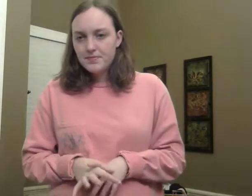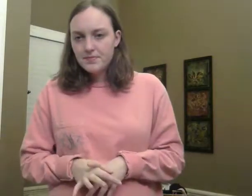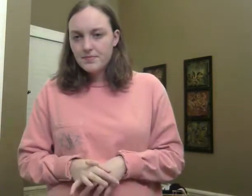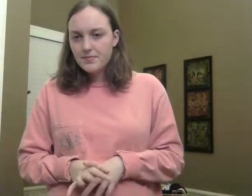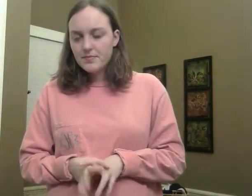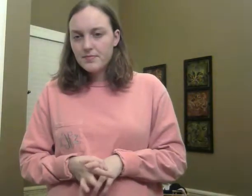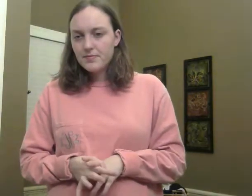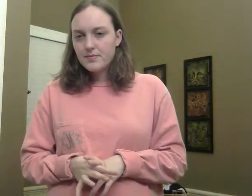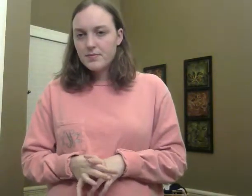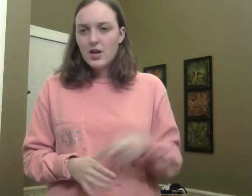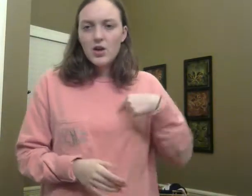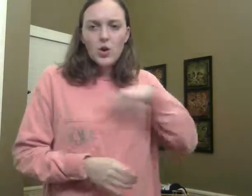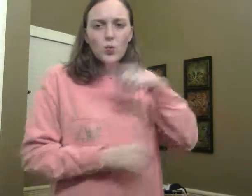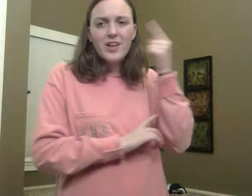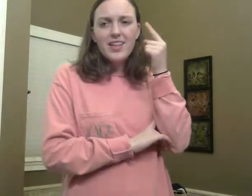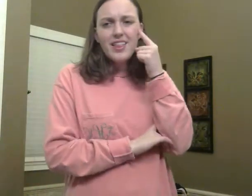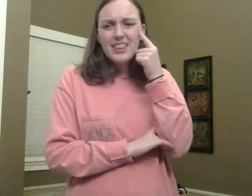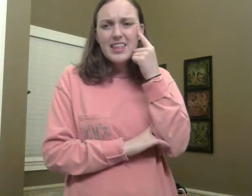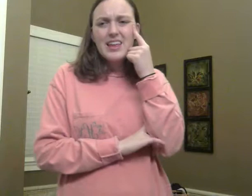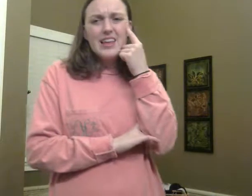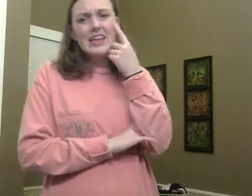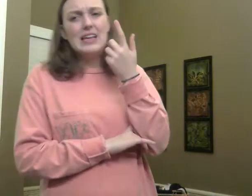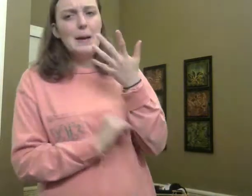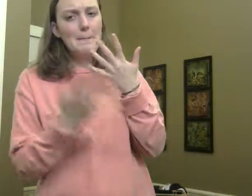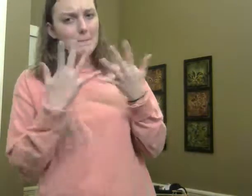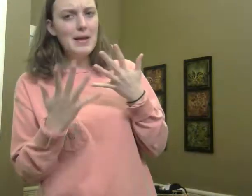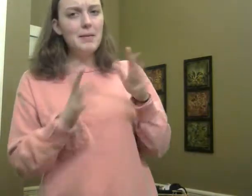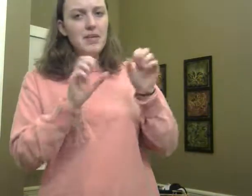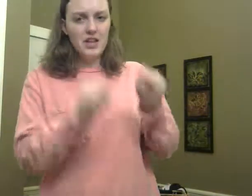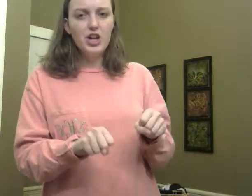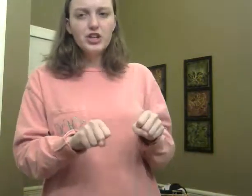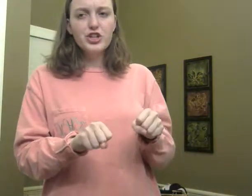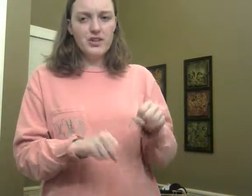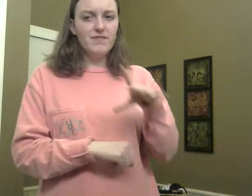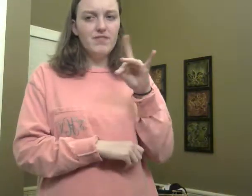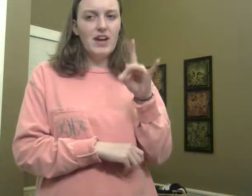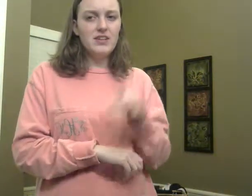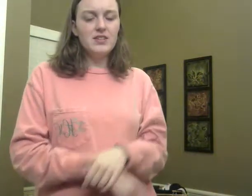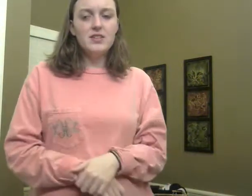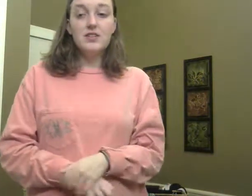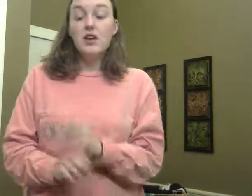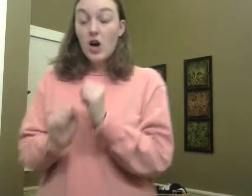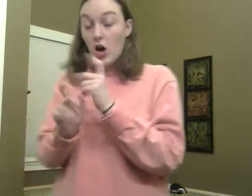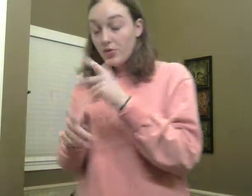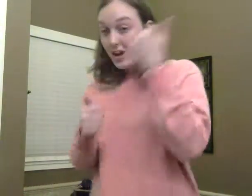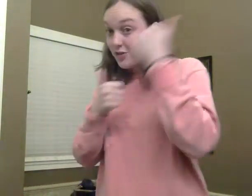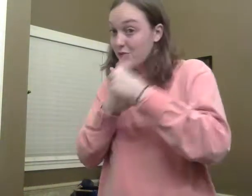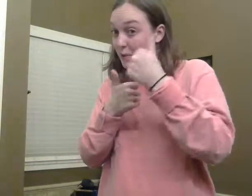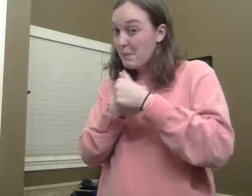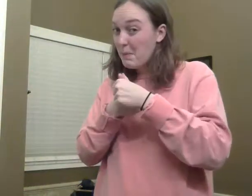We think that you possibly could find it. Okay, but remember we worked on opinions and